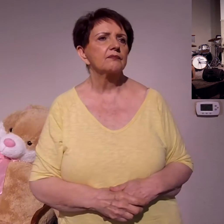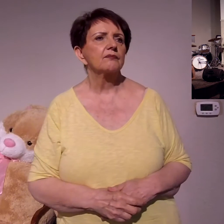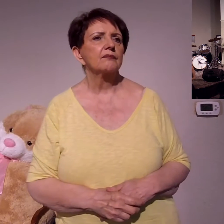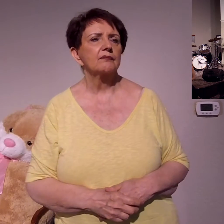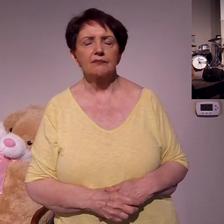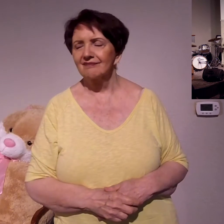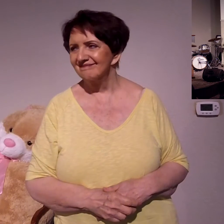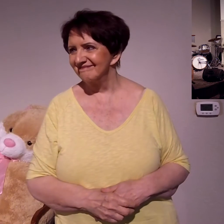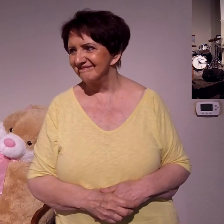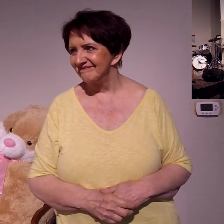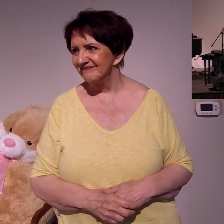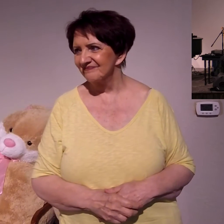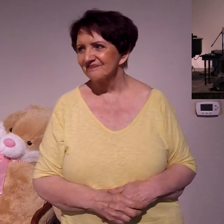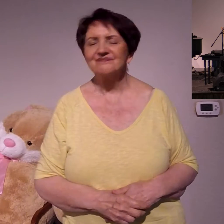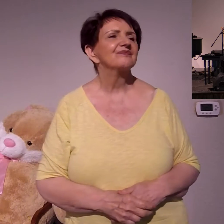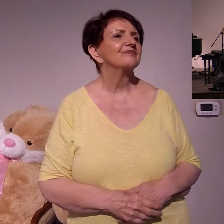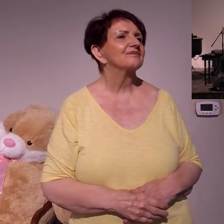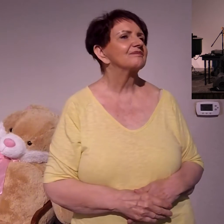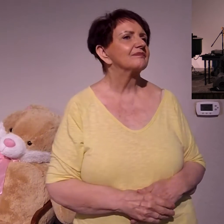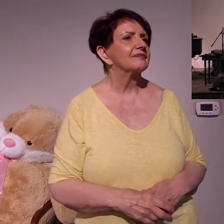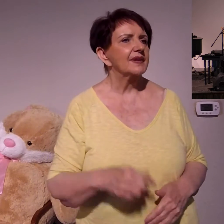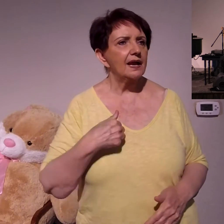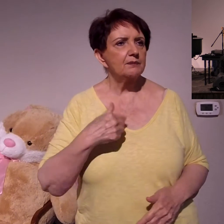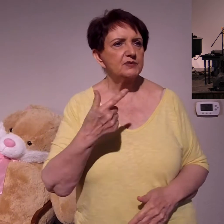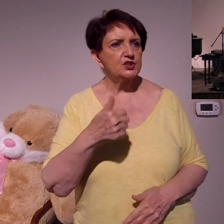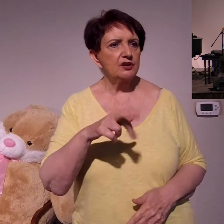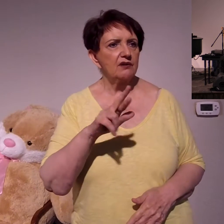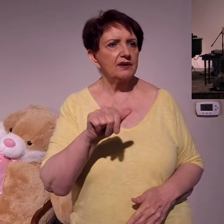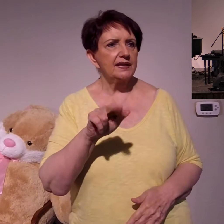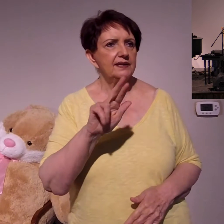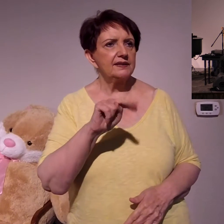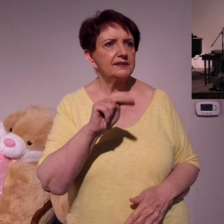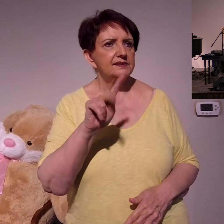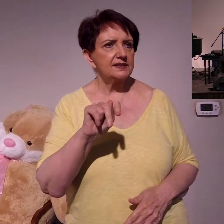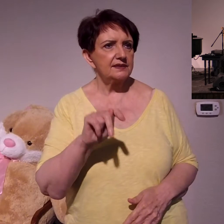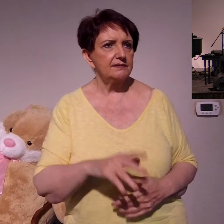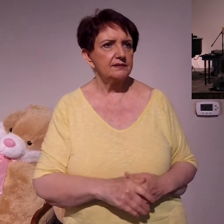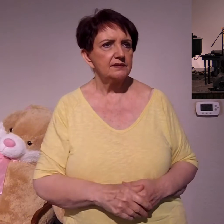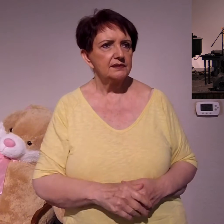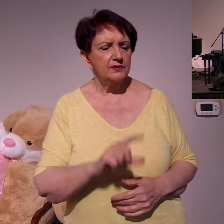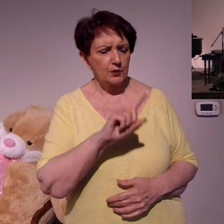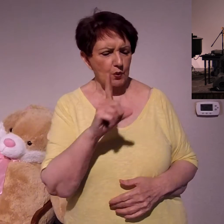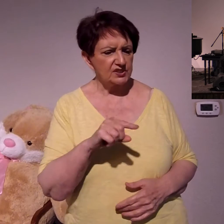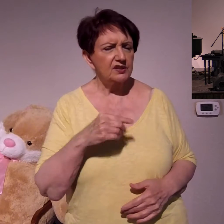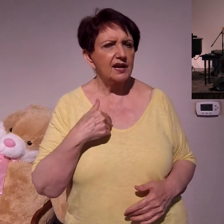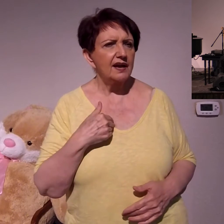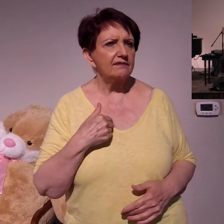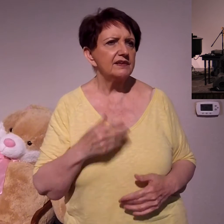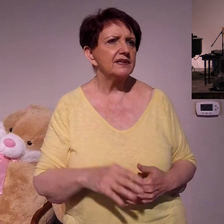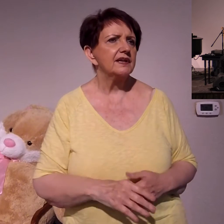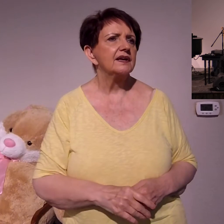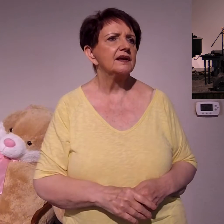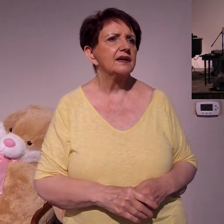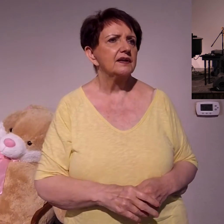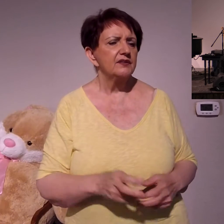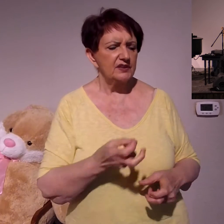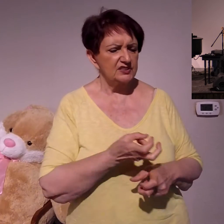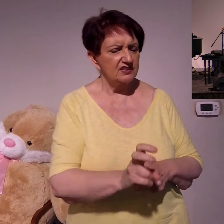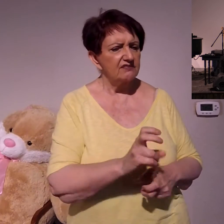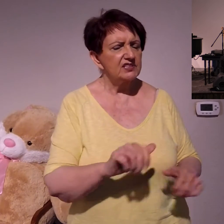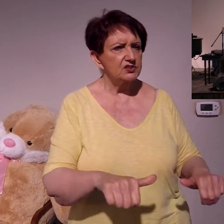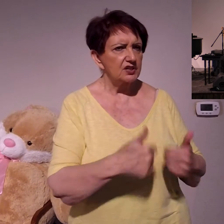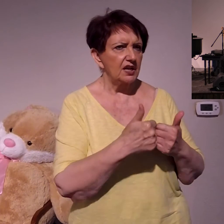Or comment. So I'm Grant. Hi, Grant. The question I have, and for me, one of the toughest